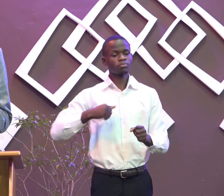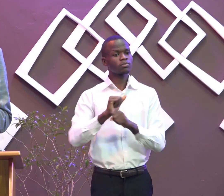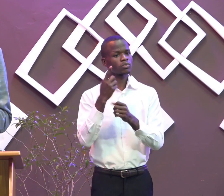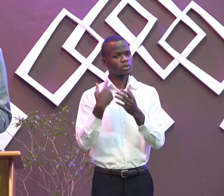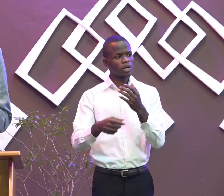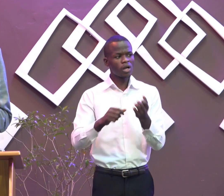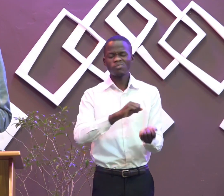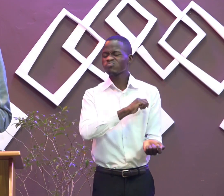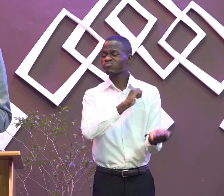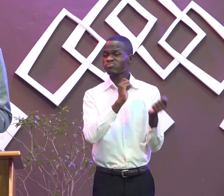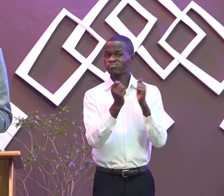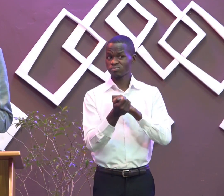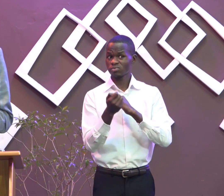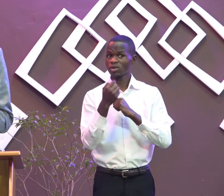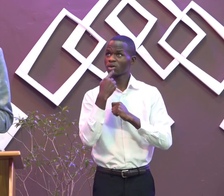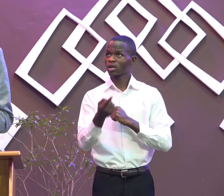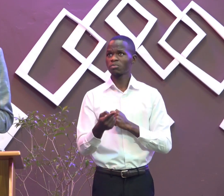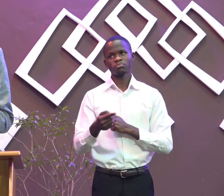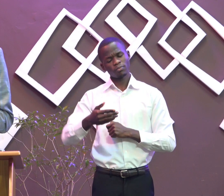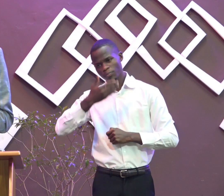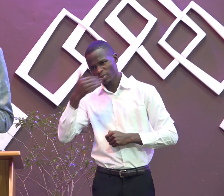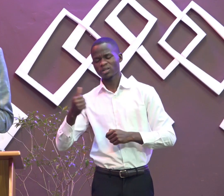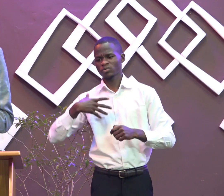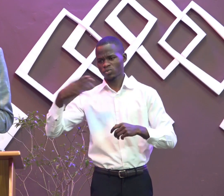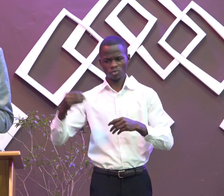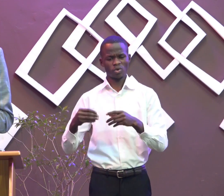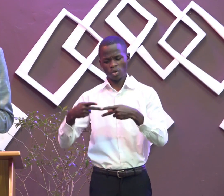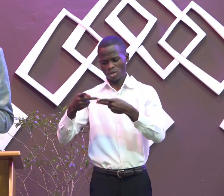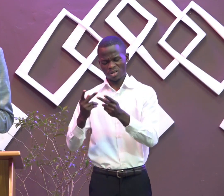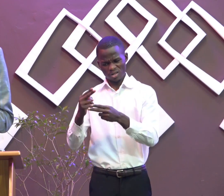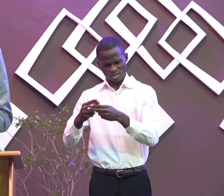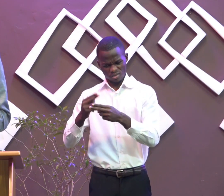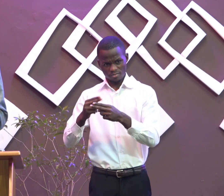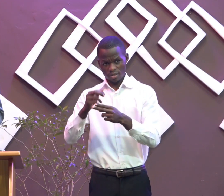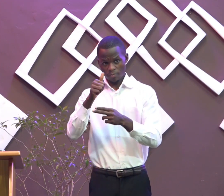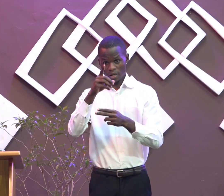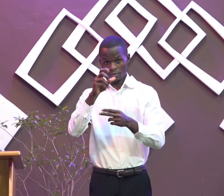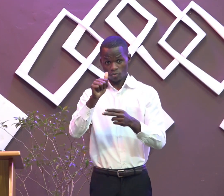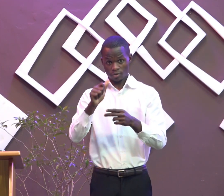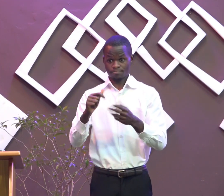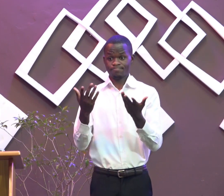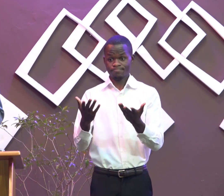yali atuweereddewo obwerere n'aga tukende wa administrator gye. We had never shown any